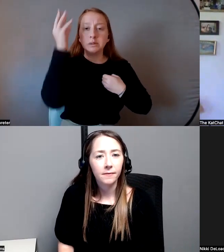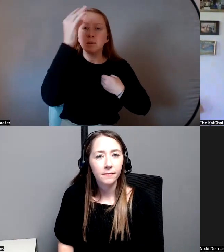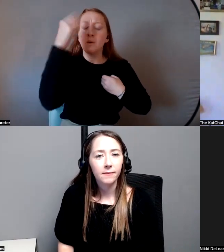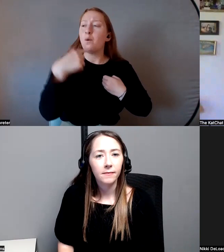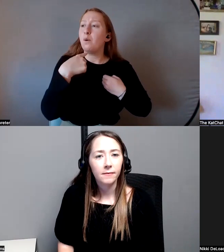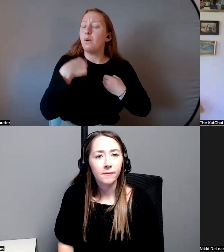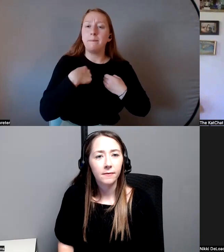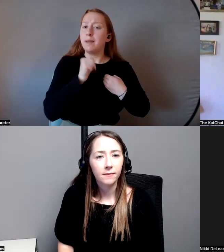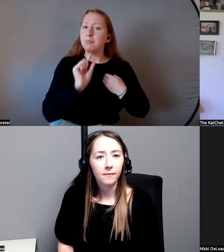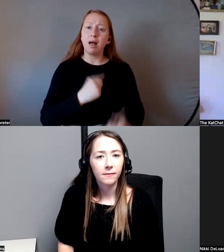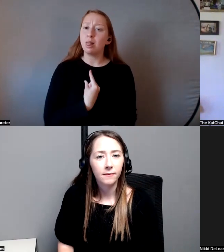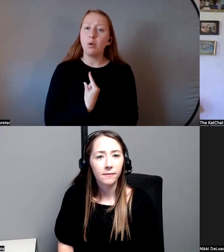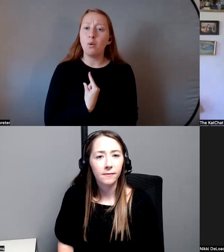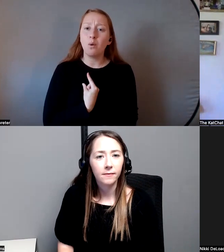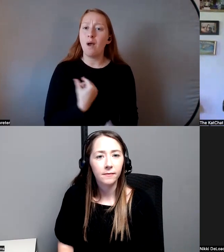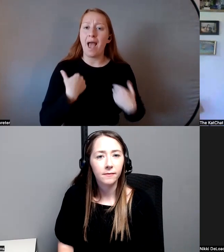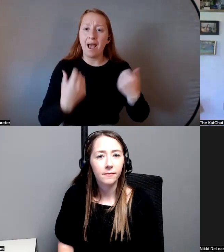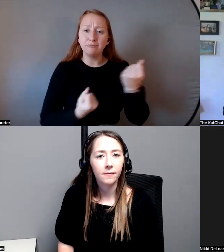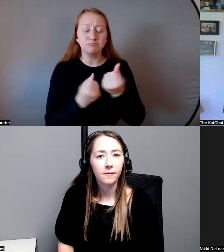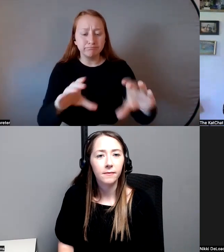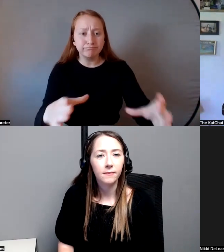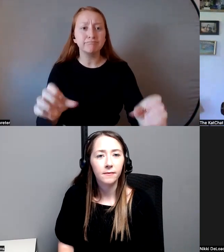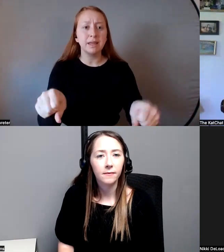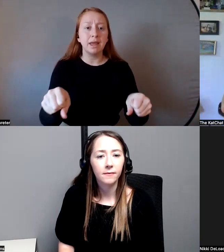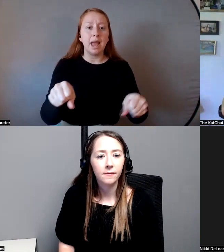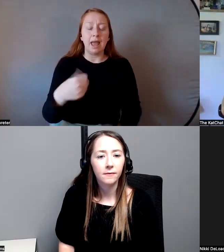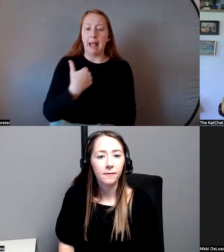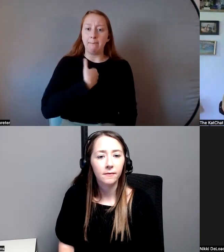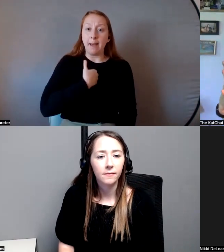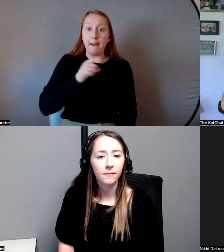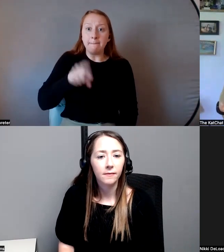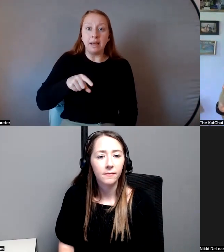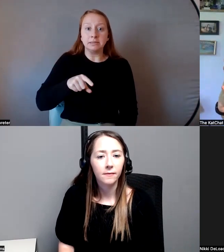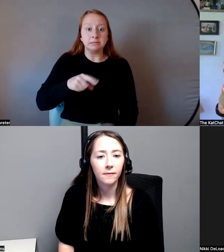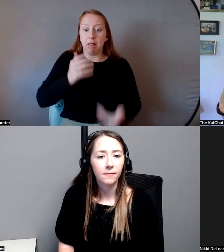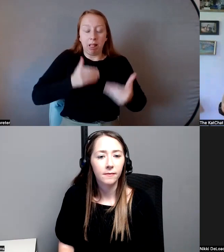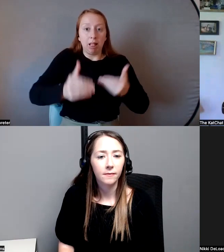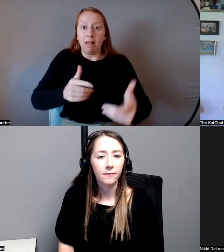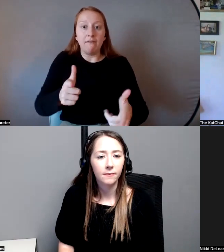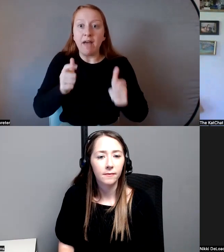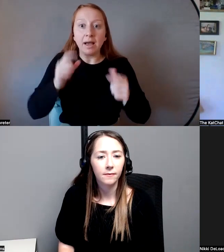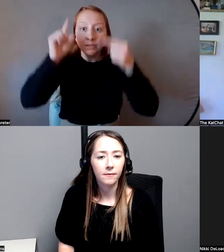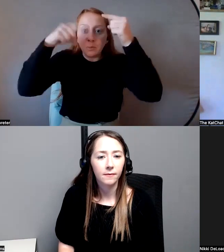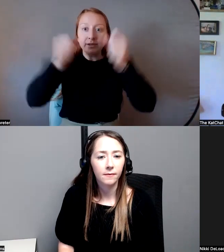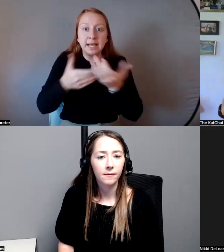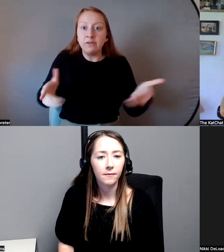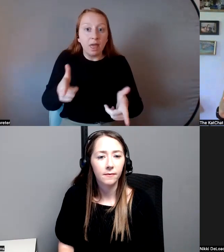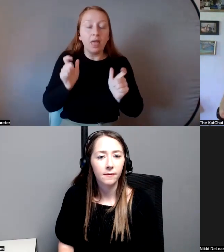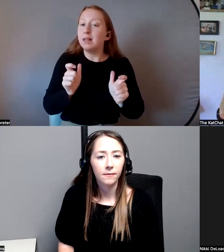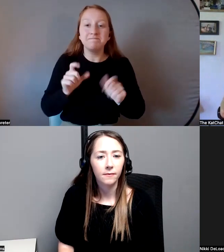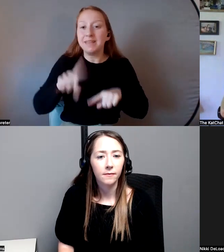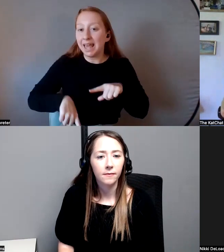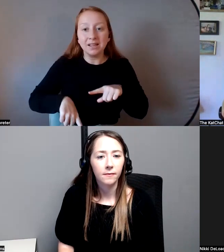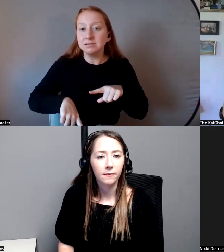alone and you have your own timeline of how you process your grief. Like